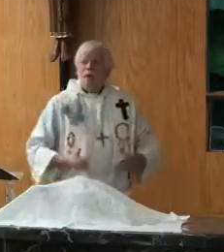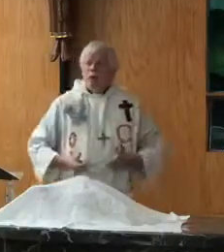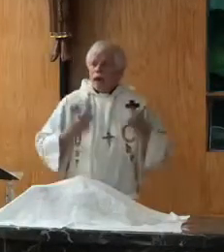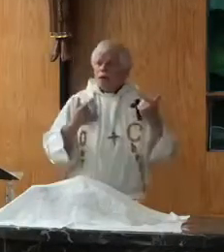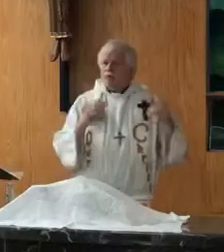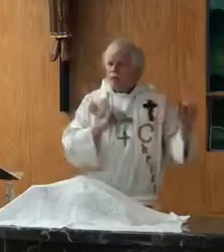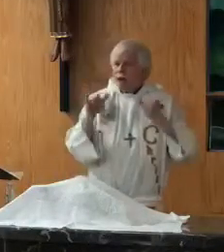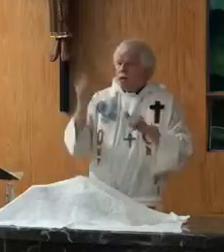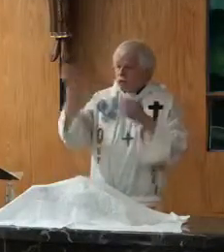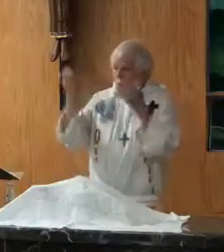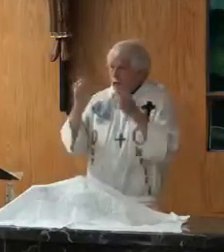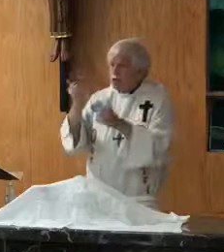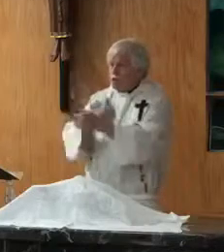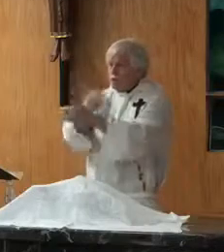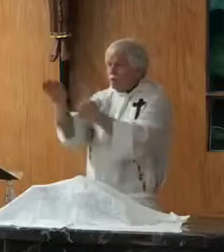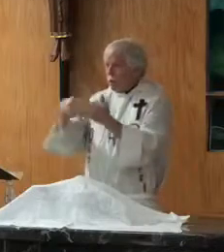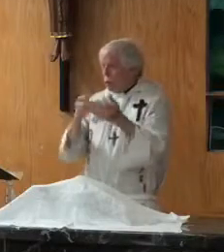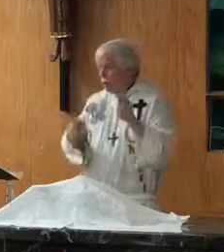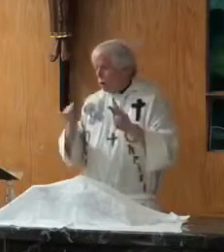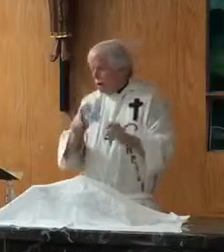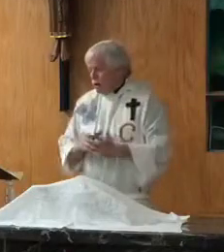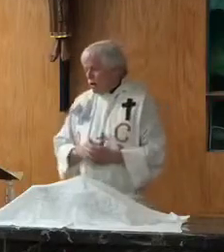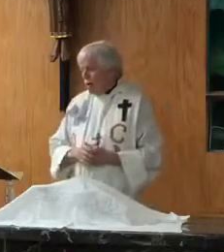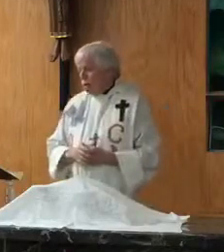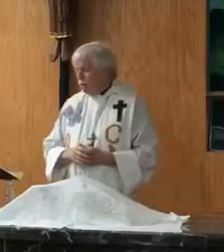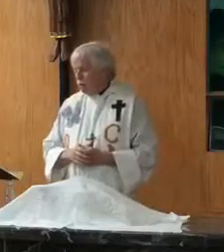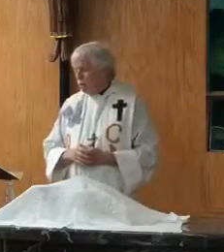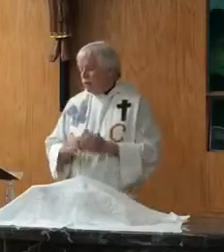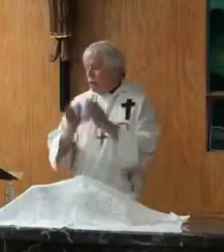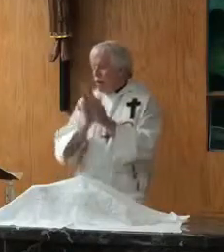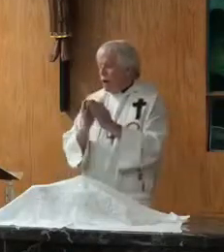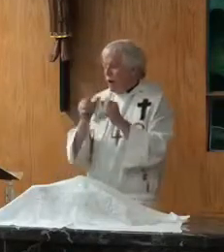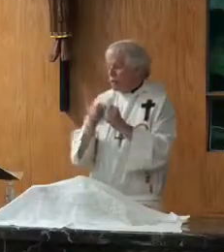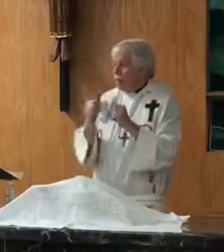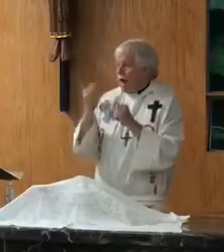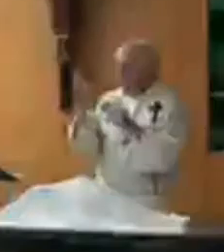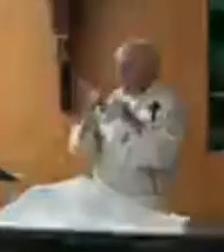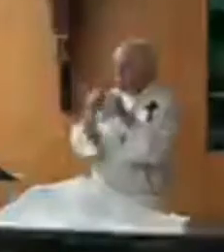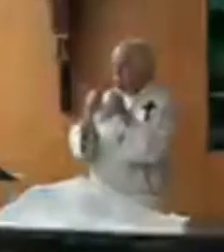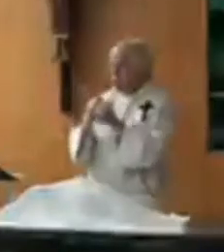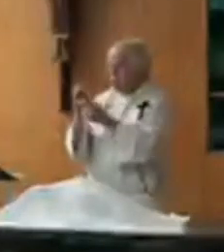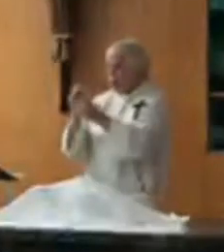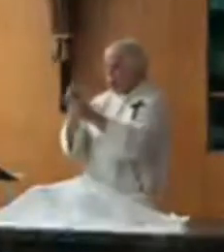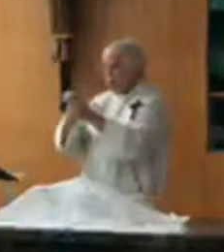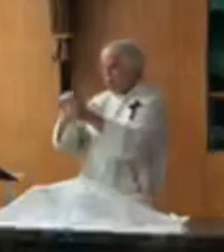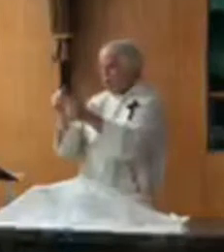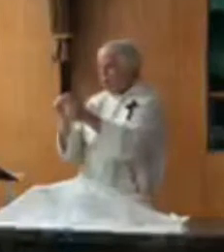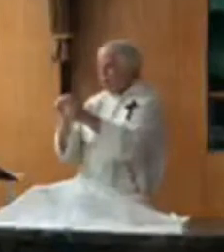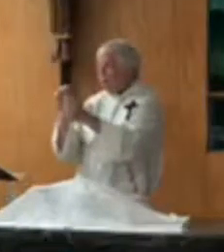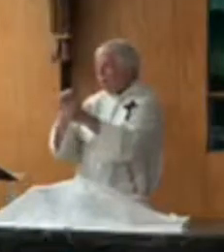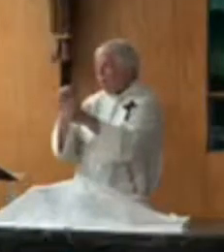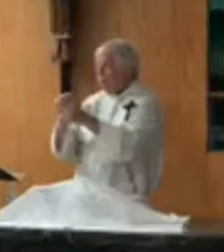them life as you want to give all people. We ask you to be with